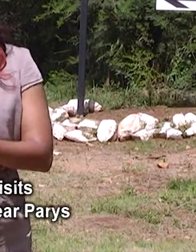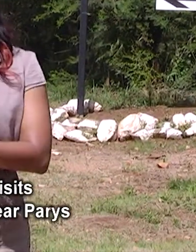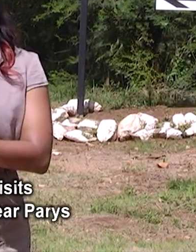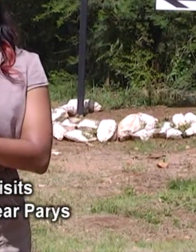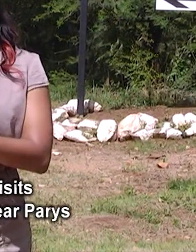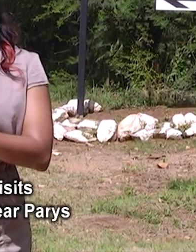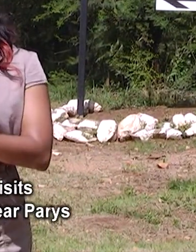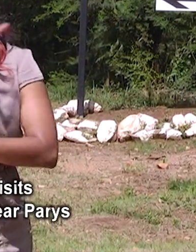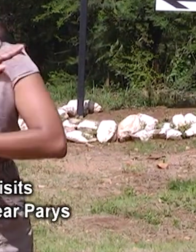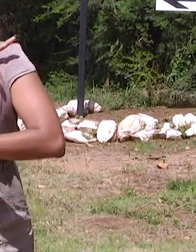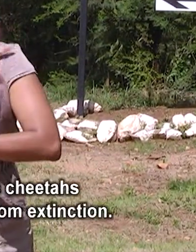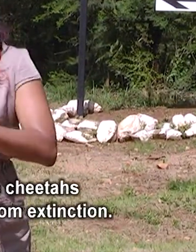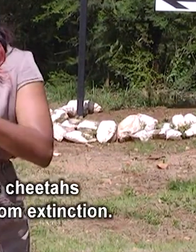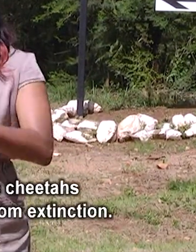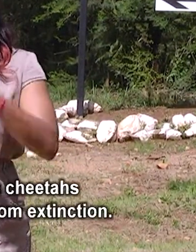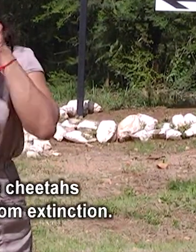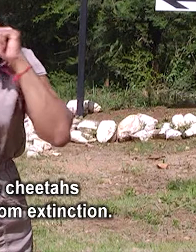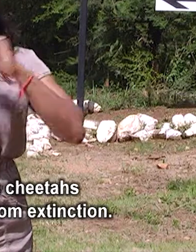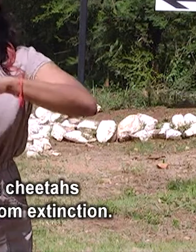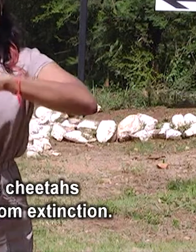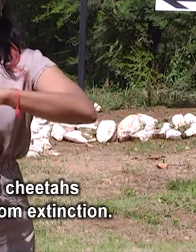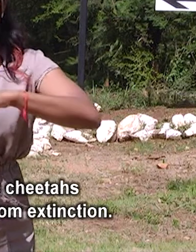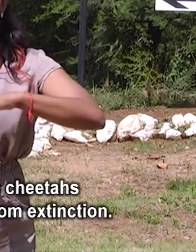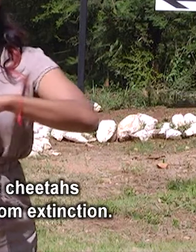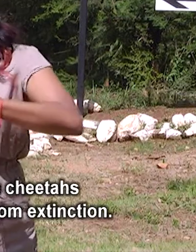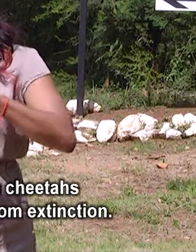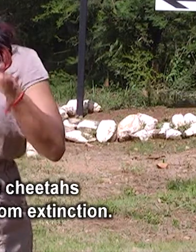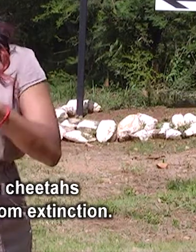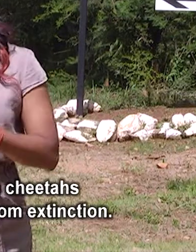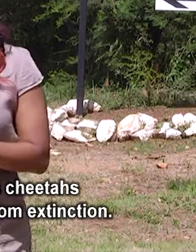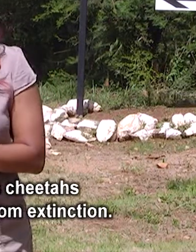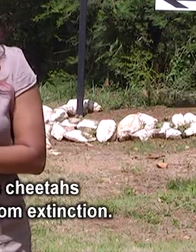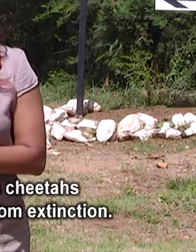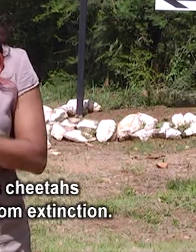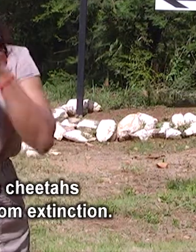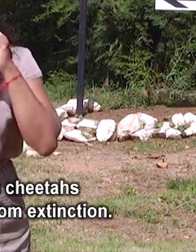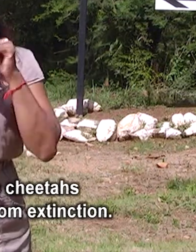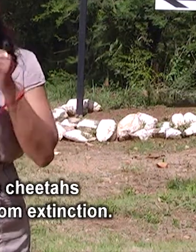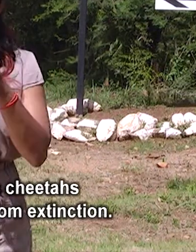DTV visits a centre near Parys that breeds cheetahs to save them from extinction.